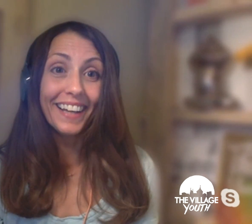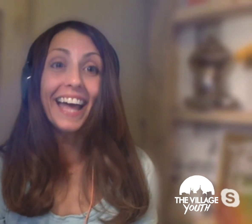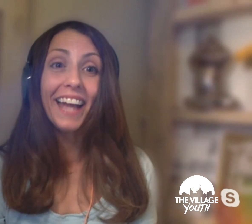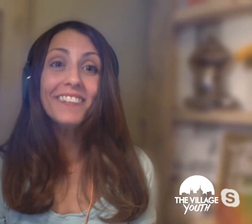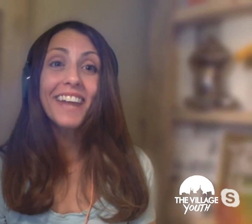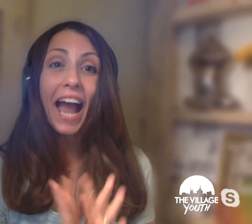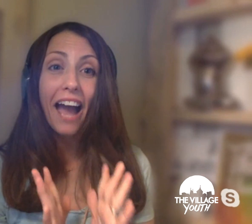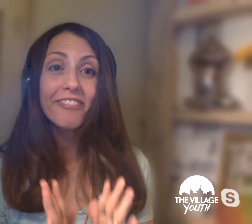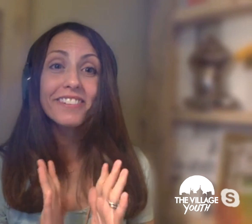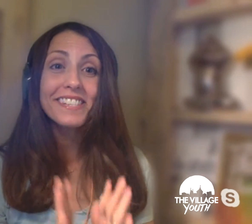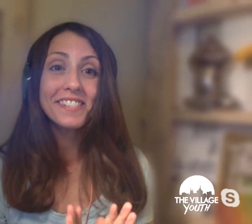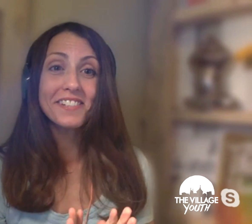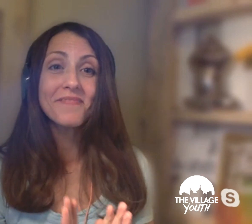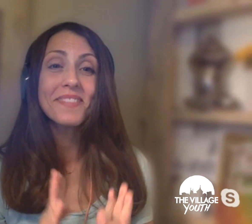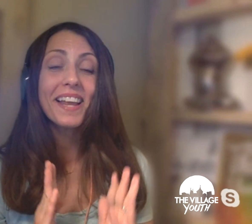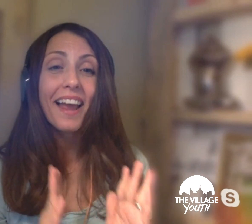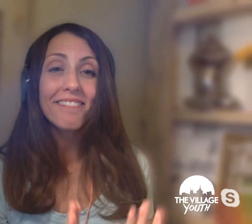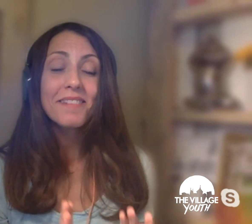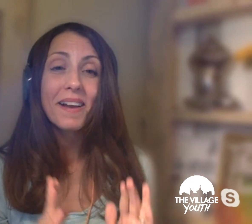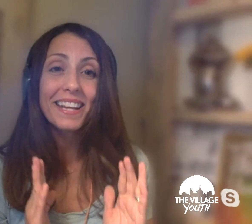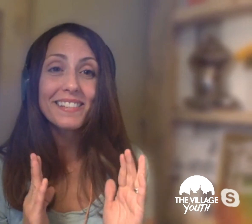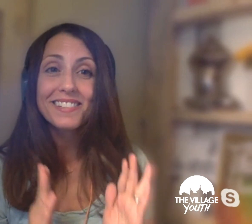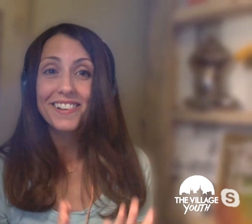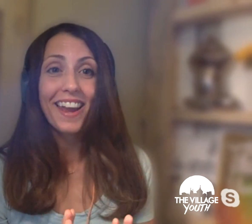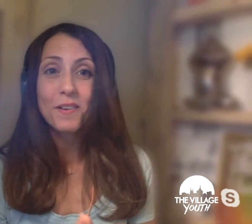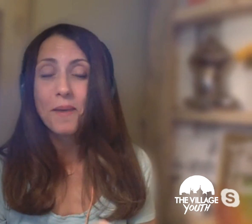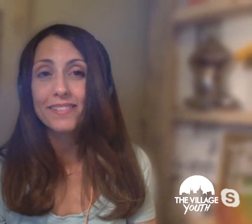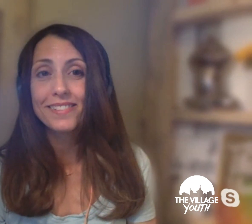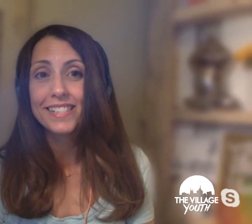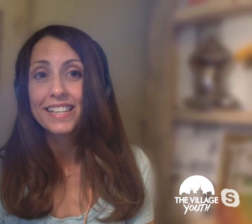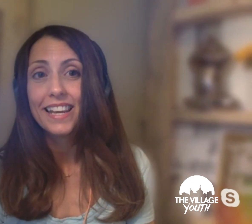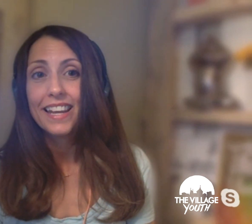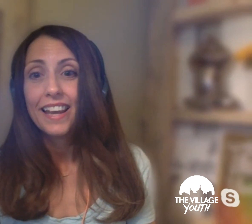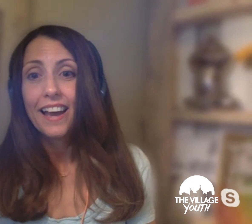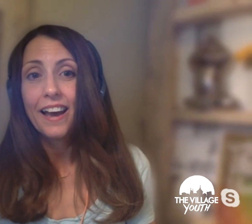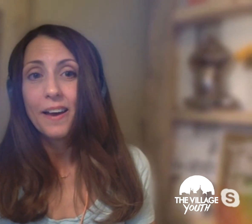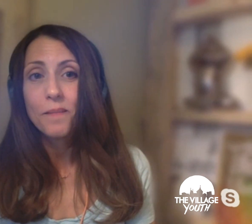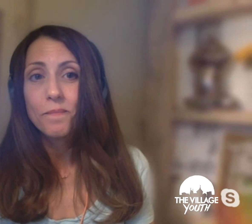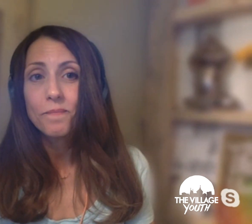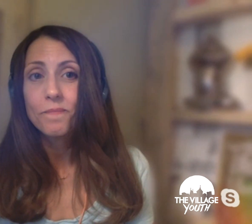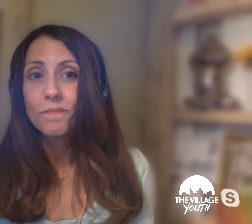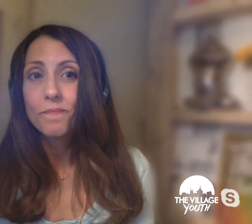okay. Like, we have to assume that everybody is trying their best.